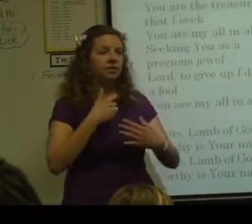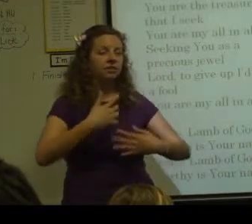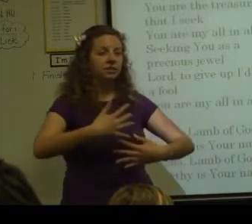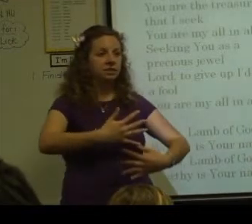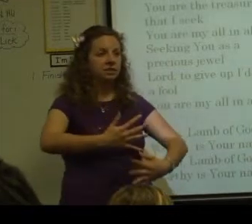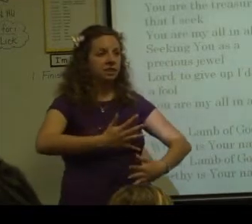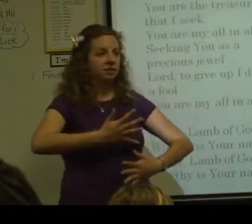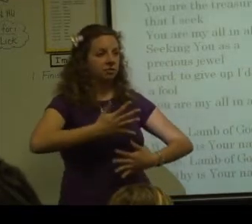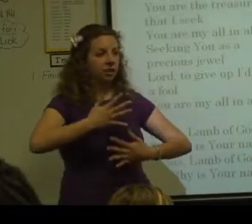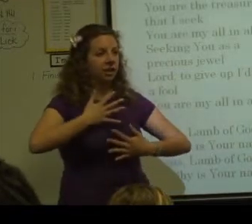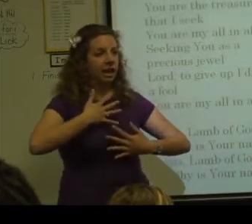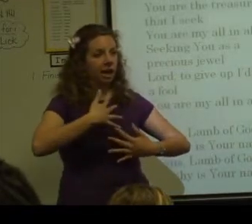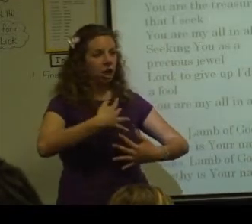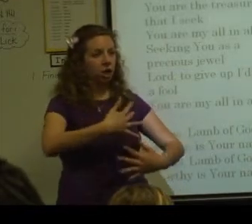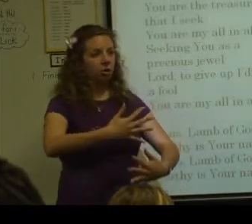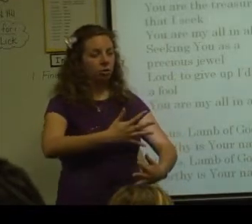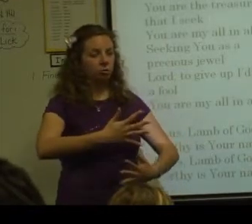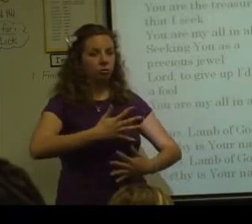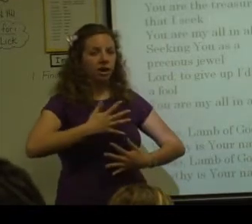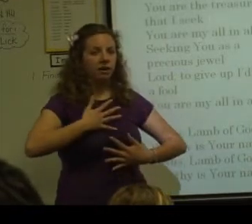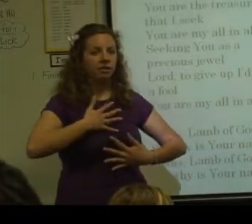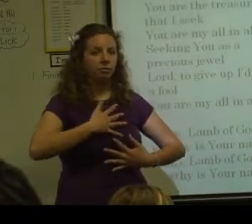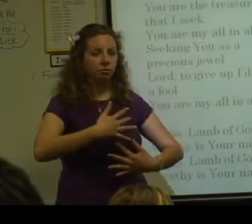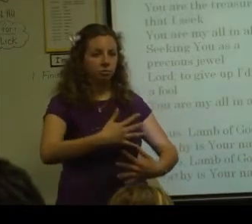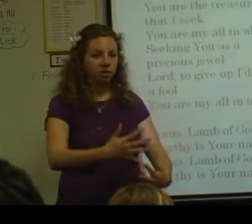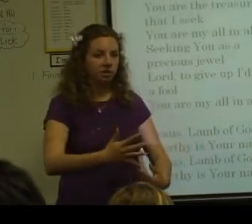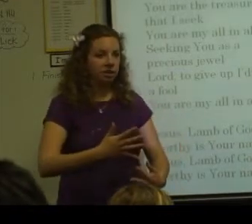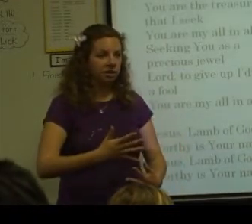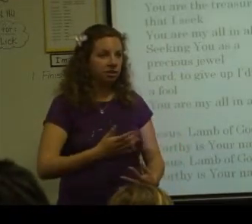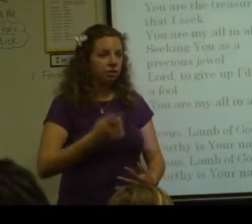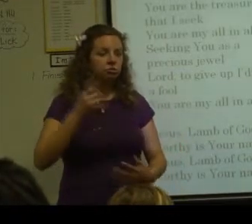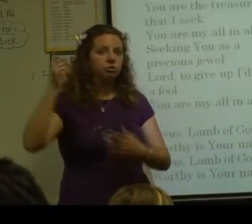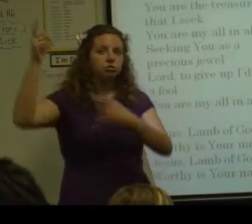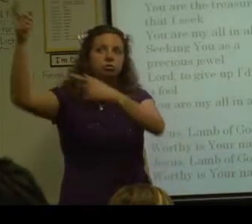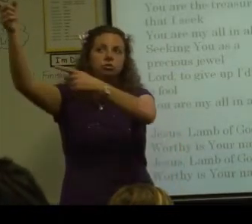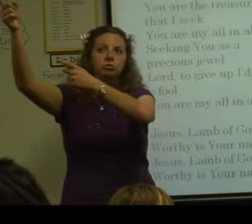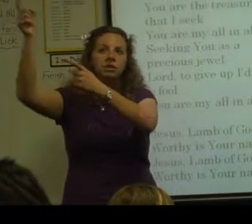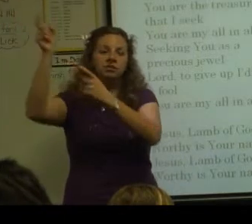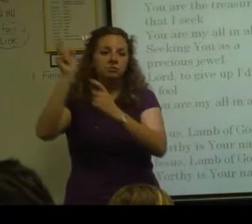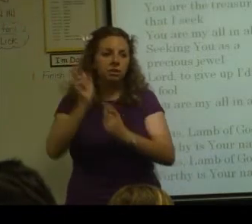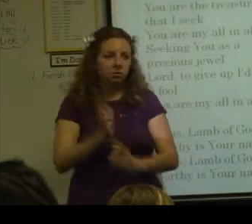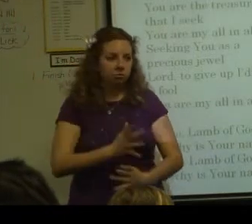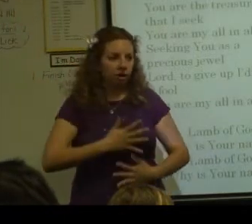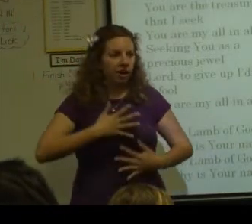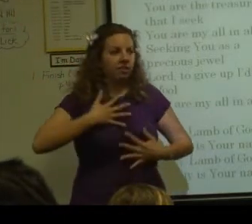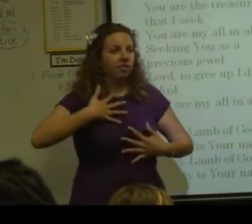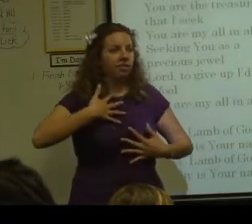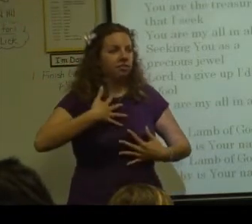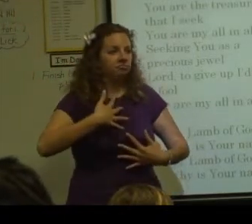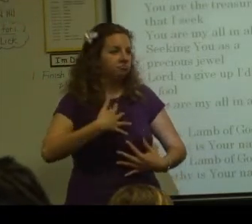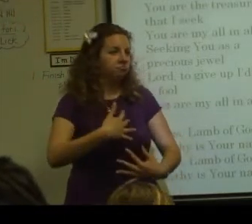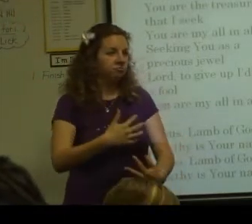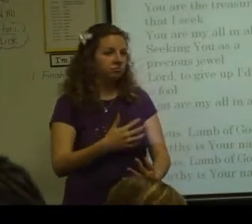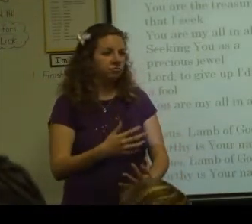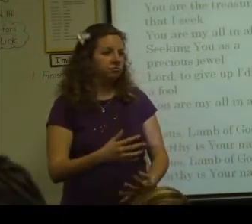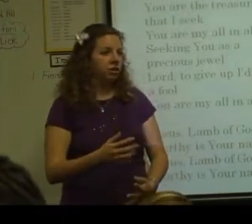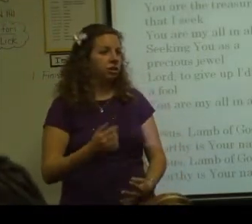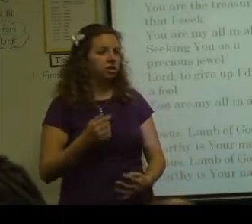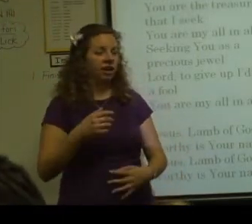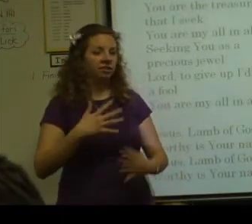And then this is a sign for like air or breath or breathing. So you give me breath. And you could kind of